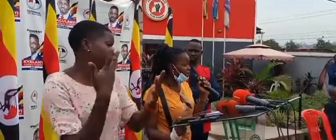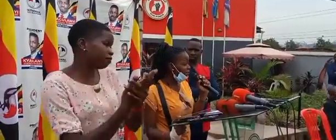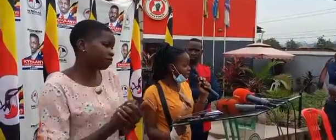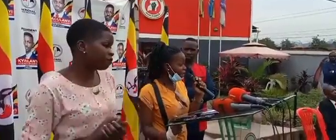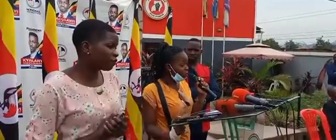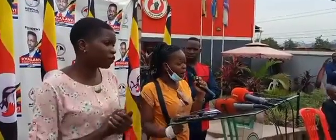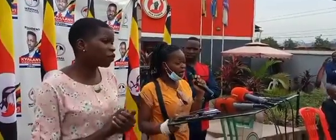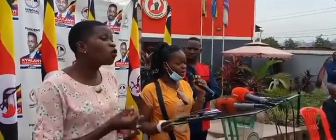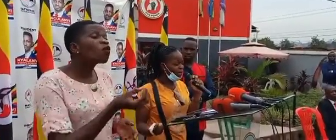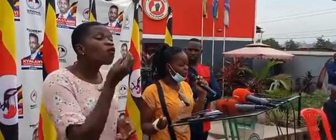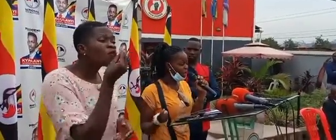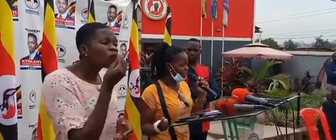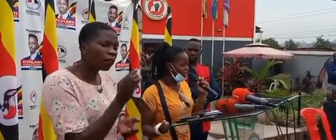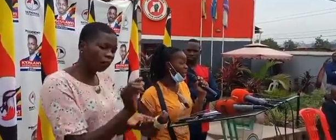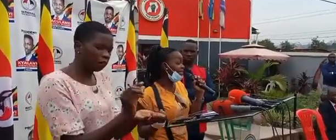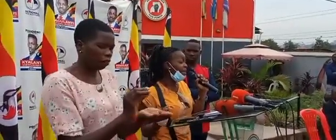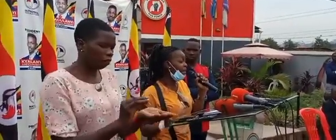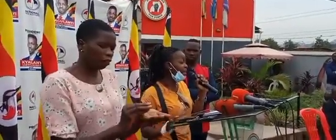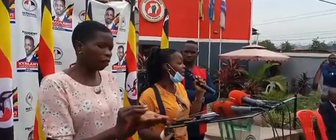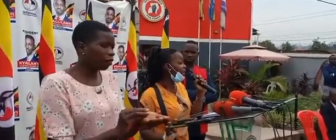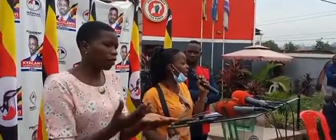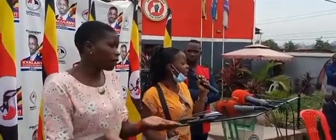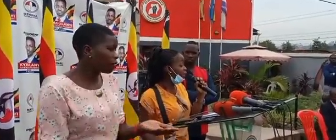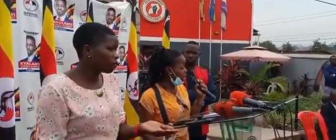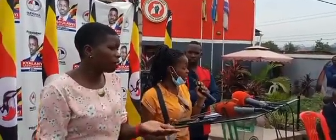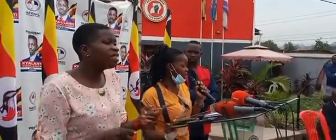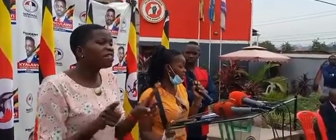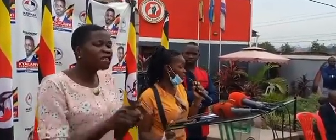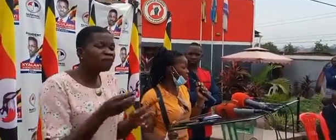gyetuyitamu teri mmere bakuwa kamere bwe kati ate nga naye ekaawa